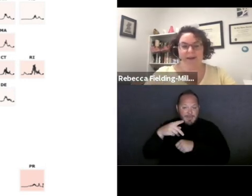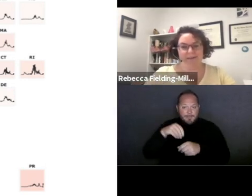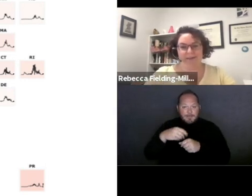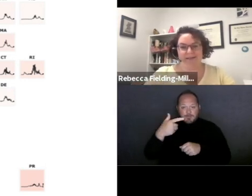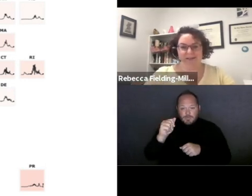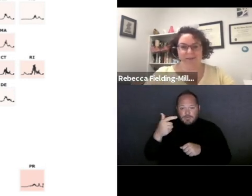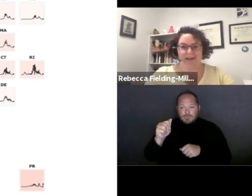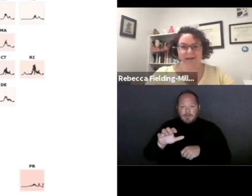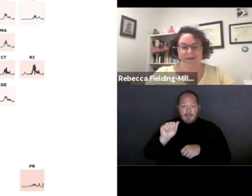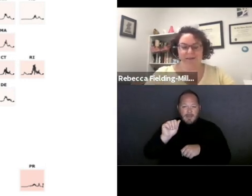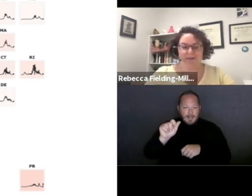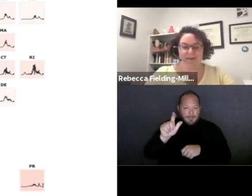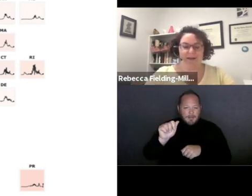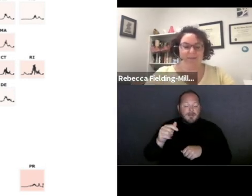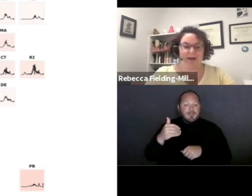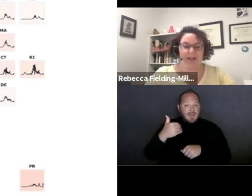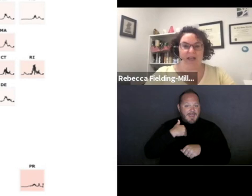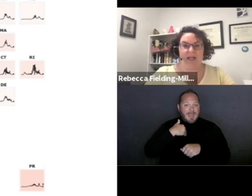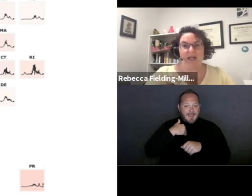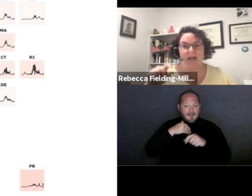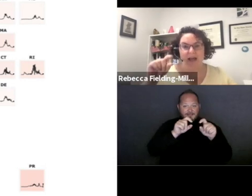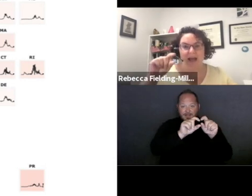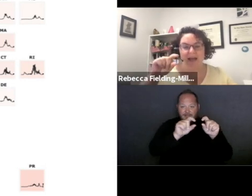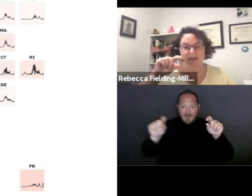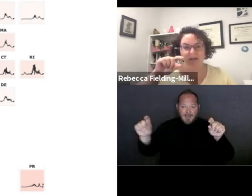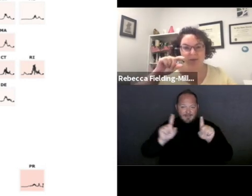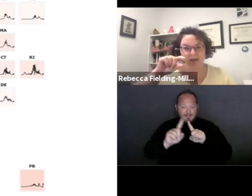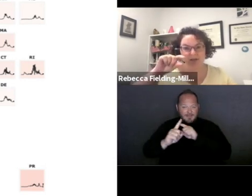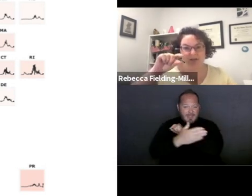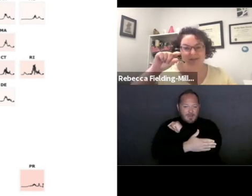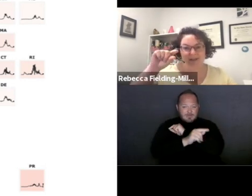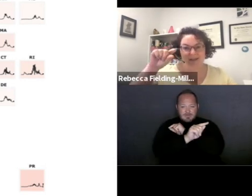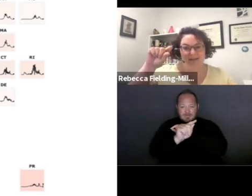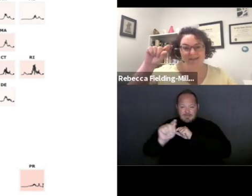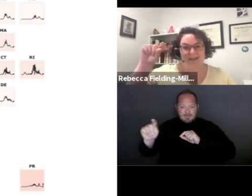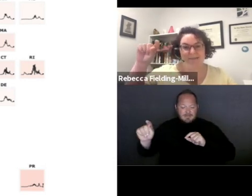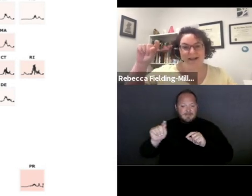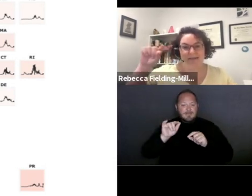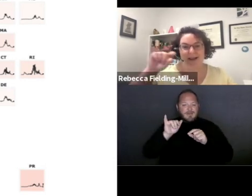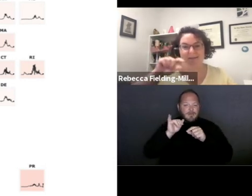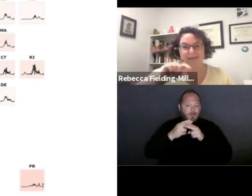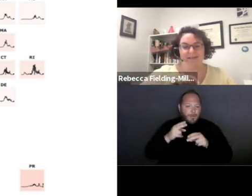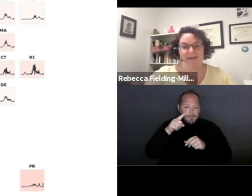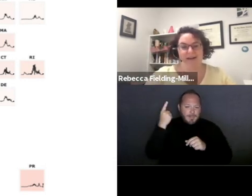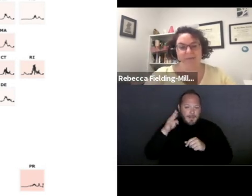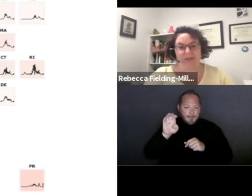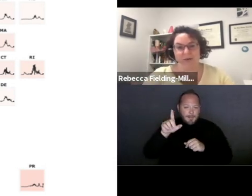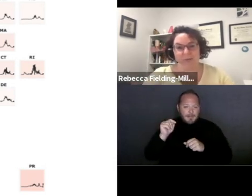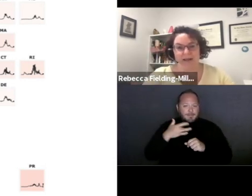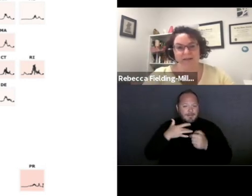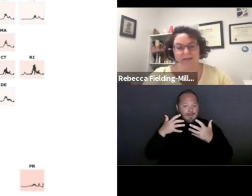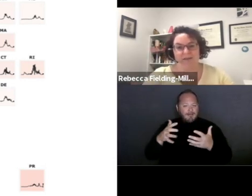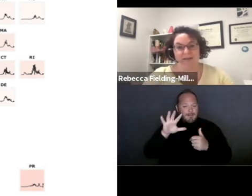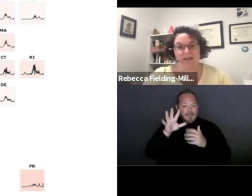the Black Belt that tend to be heavily African American. And you can actually see in this same line of counties